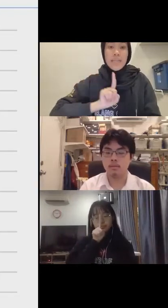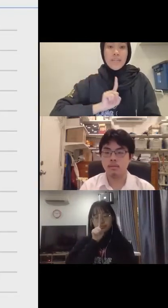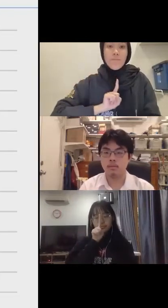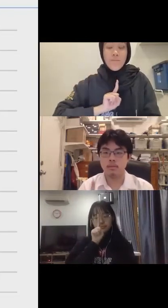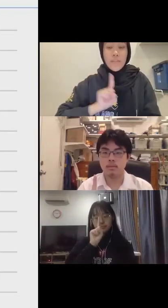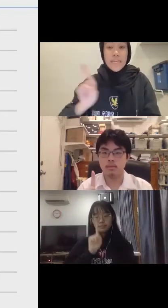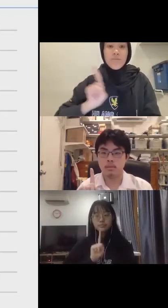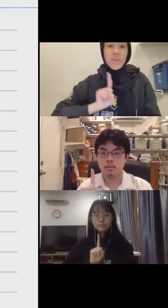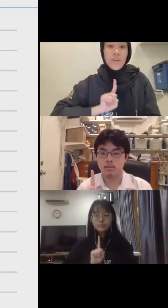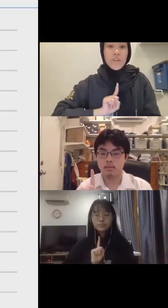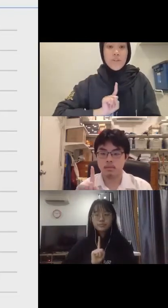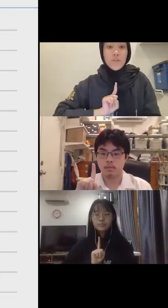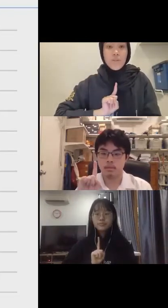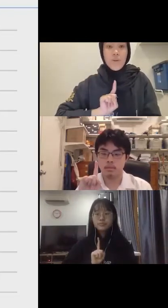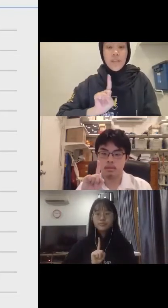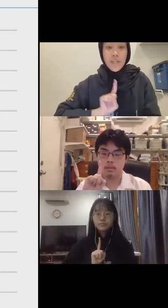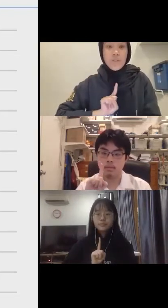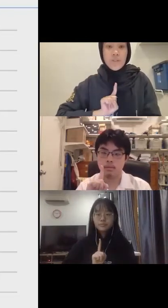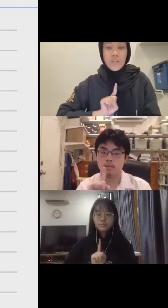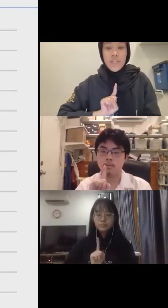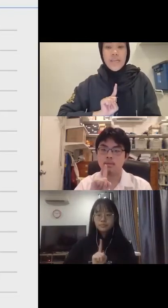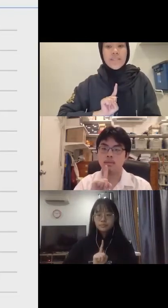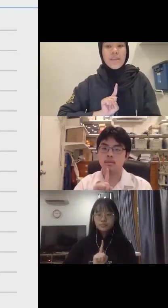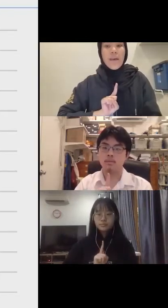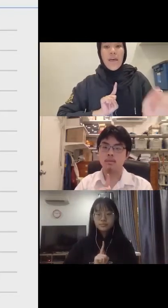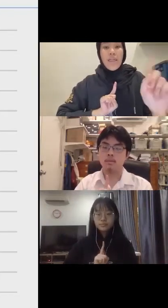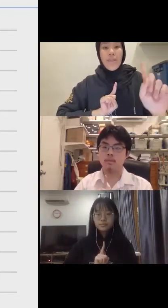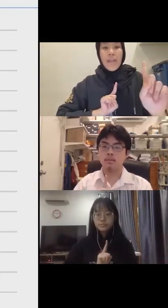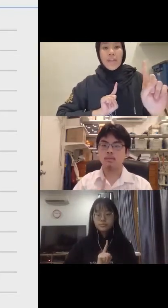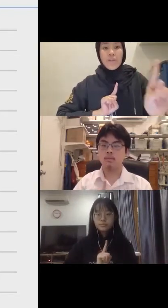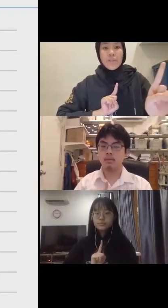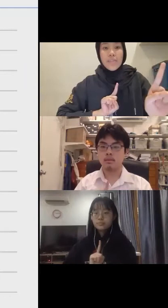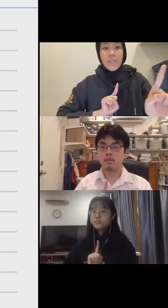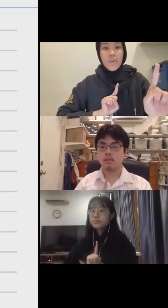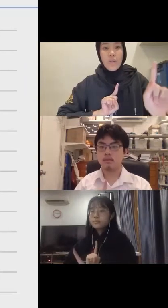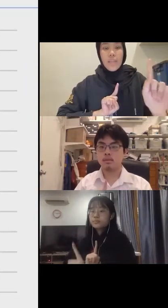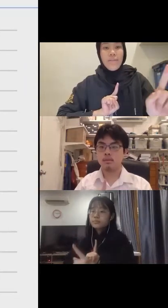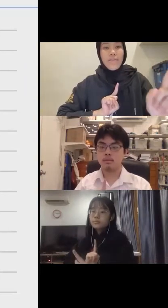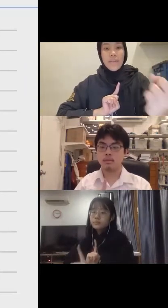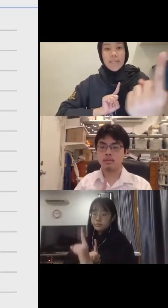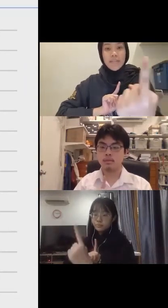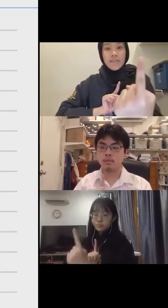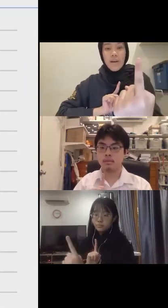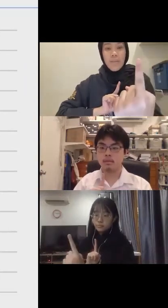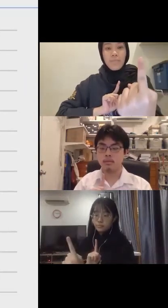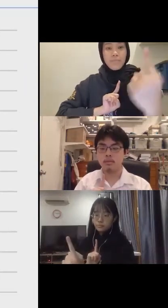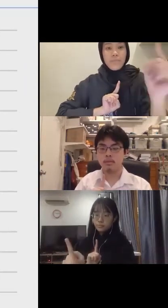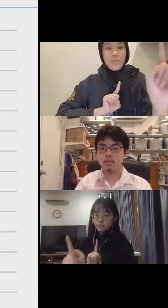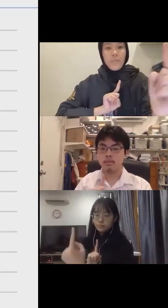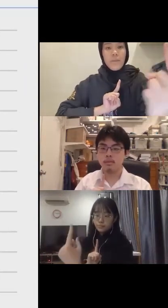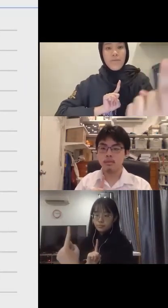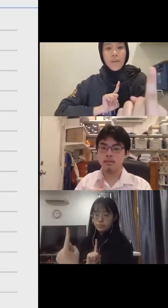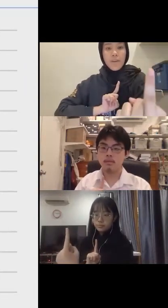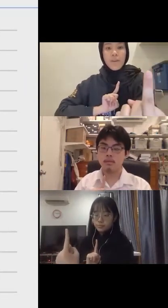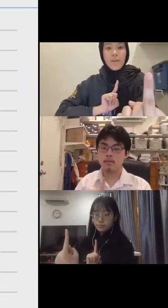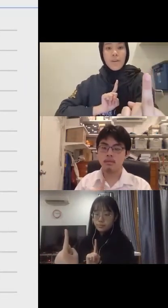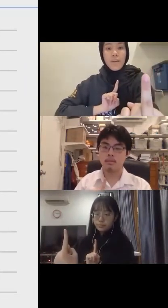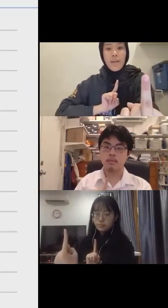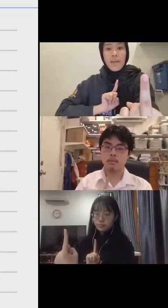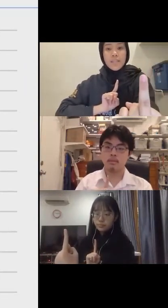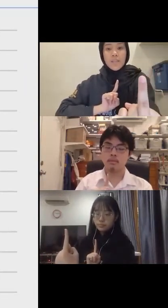dominant index finger to near to your chest. Then you take your left index